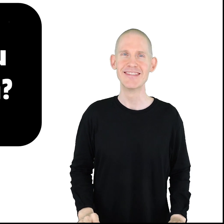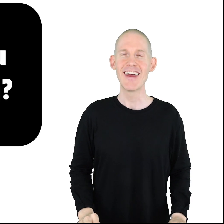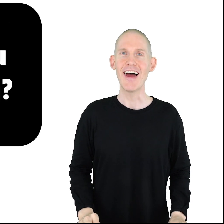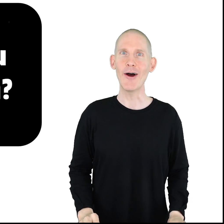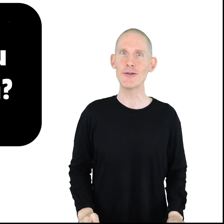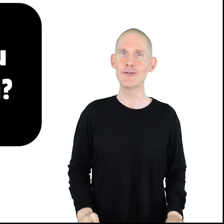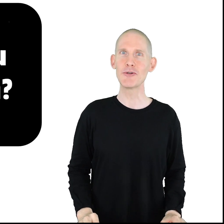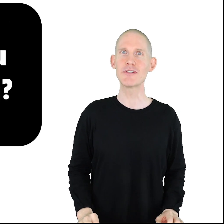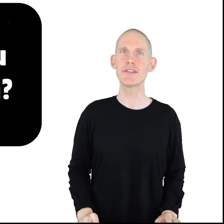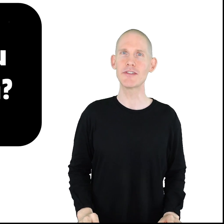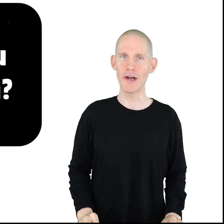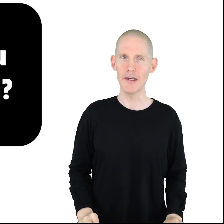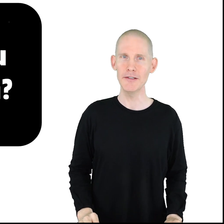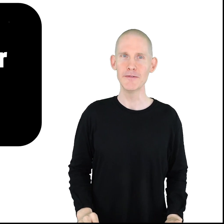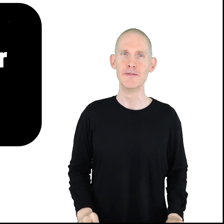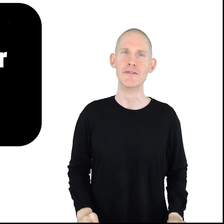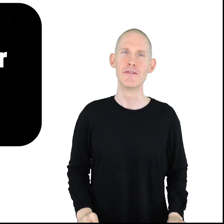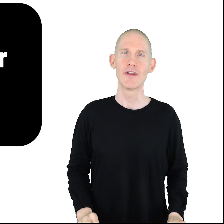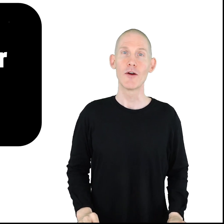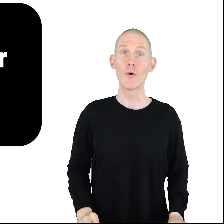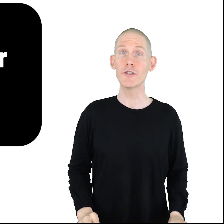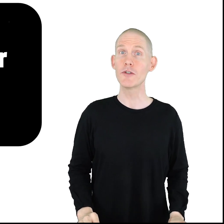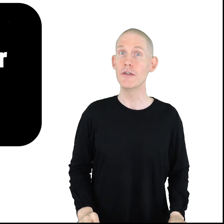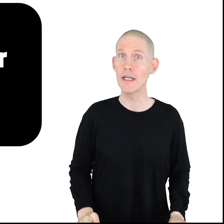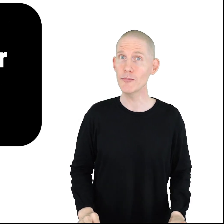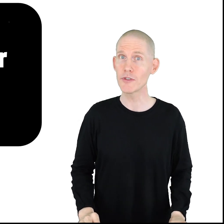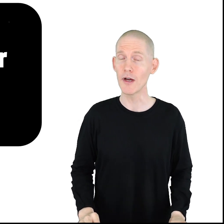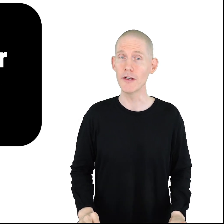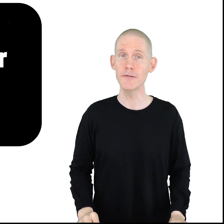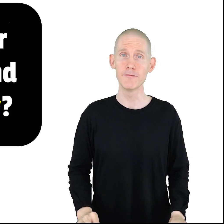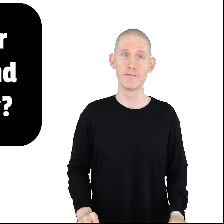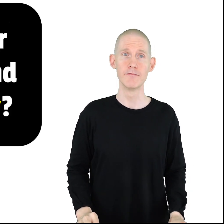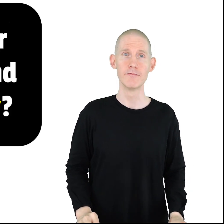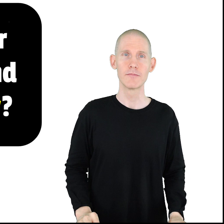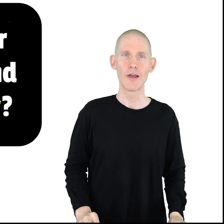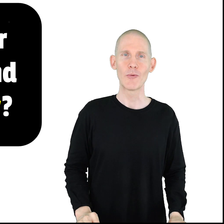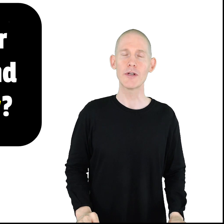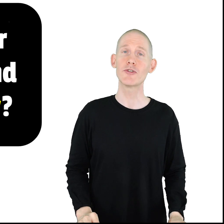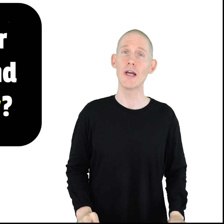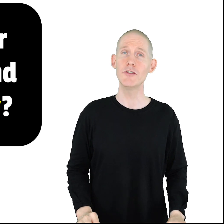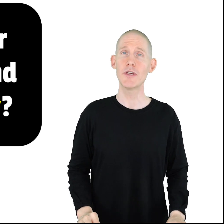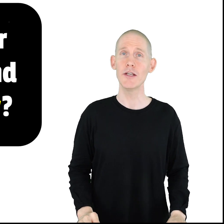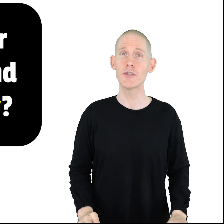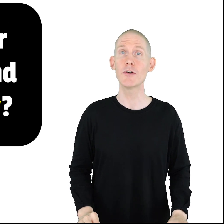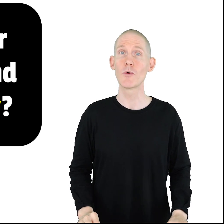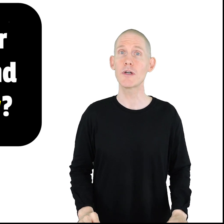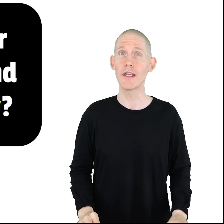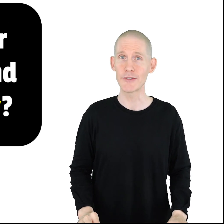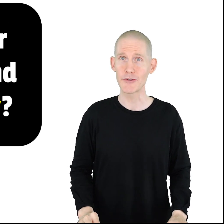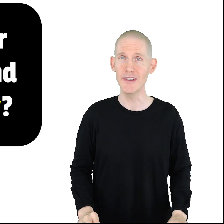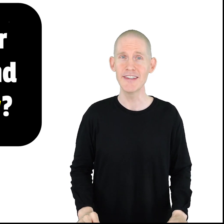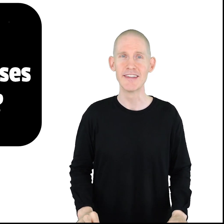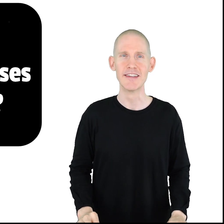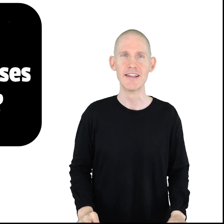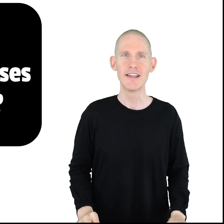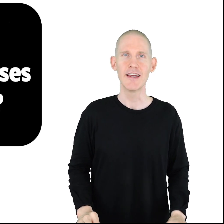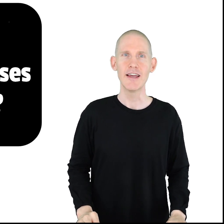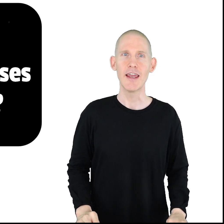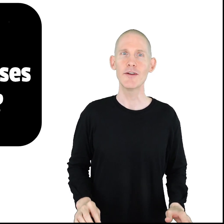How did you learn to sign? What is your name sign? What is your education and work history? And